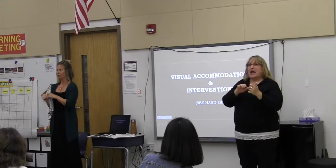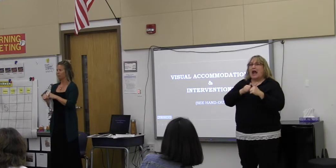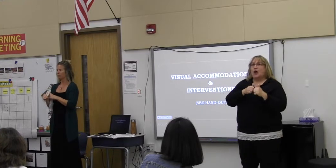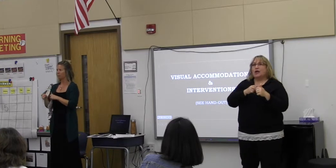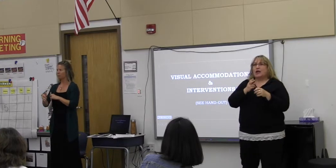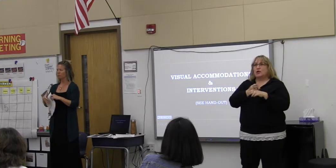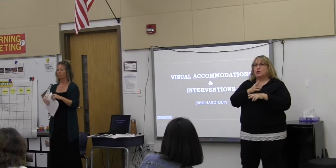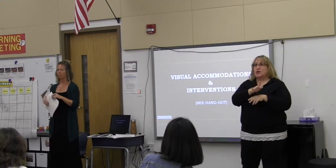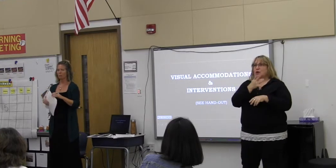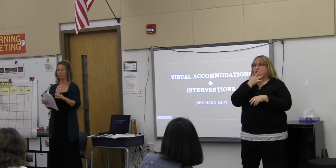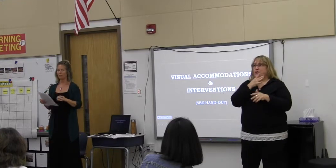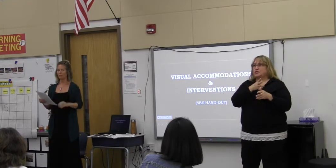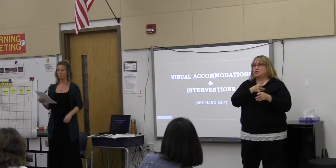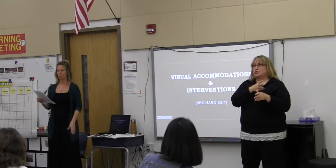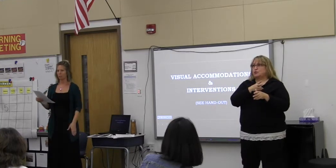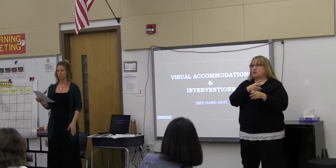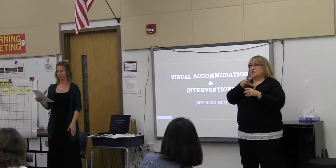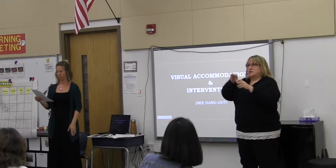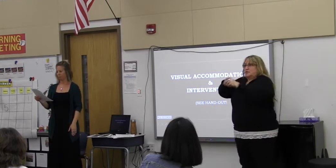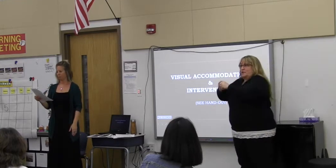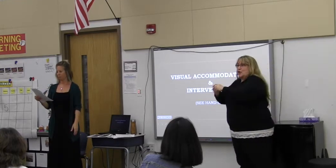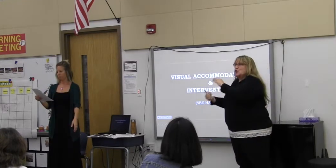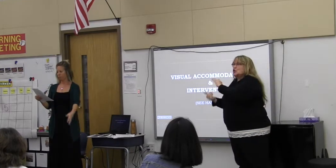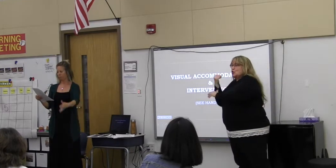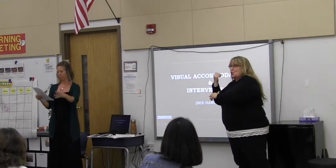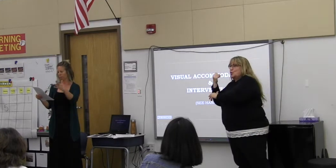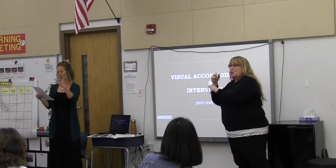doing? Does that make sense?